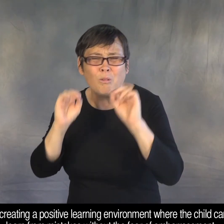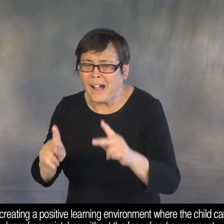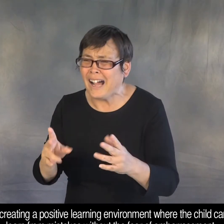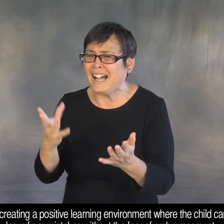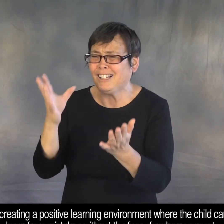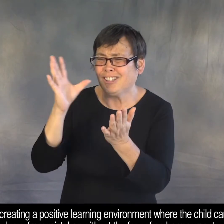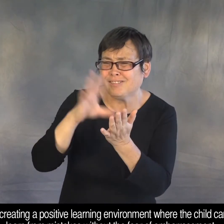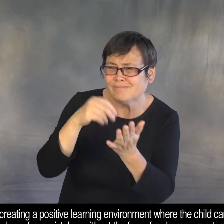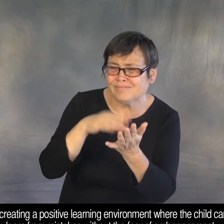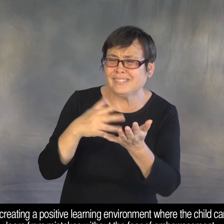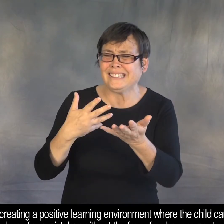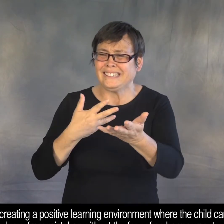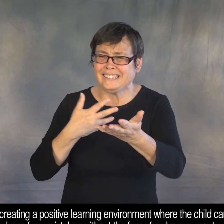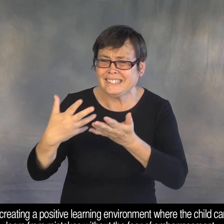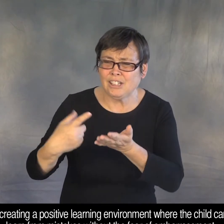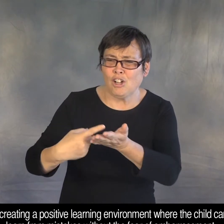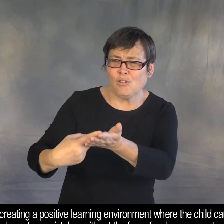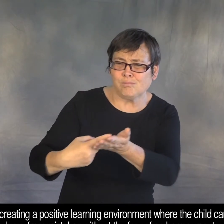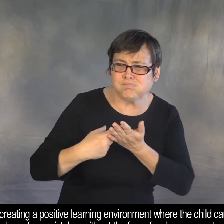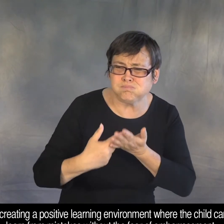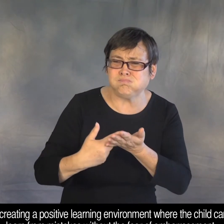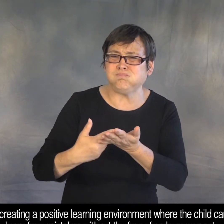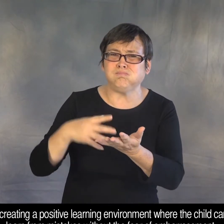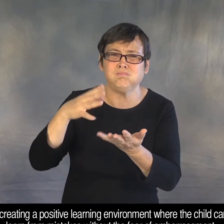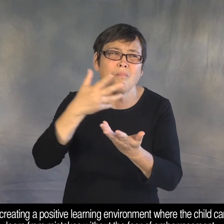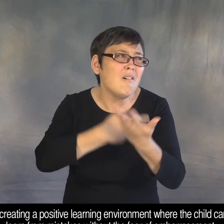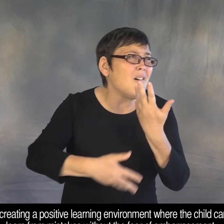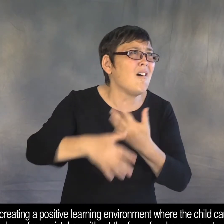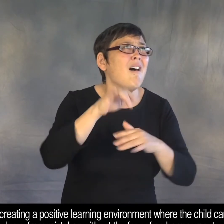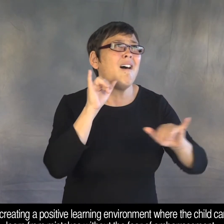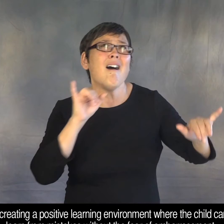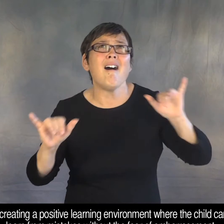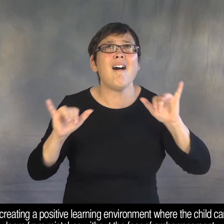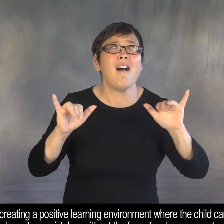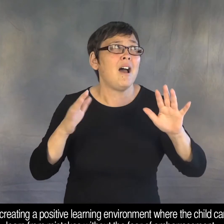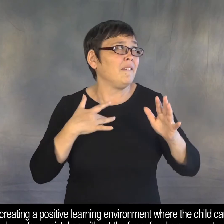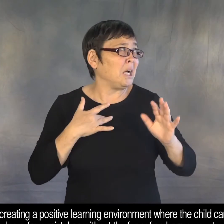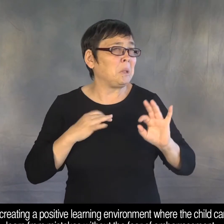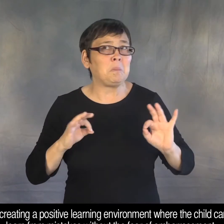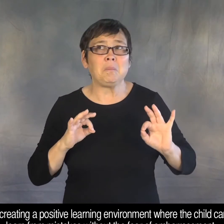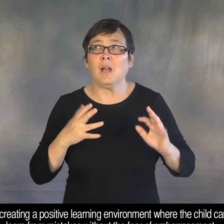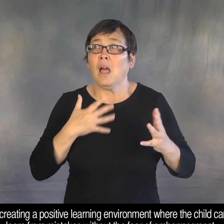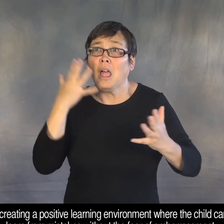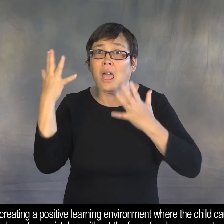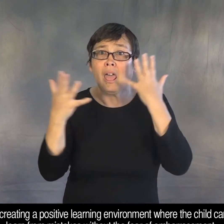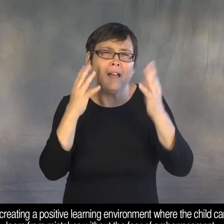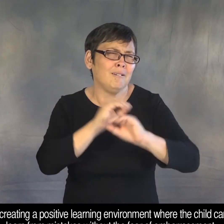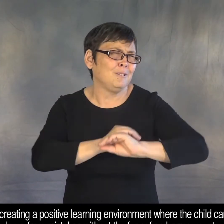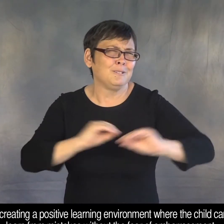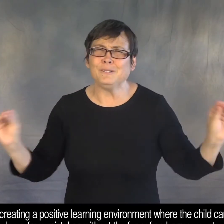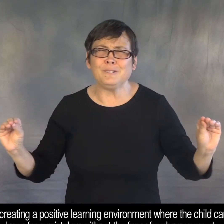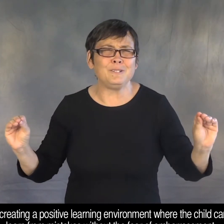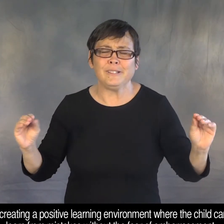Creating a positive learning environment where the child can learn from mistakes without the fear of embarrassment,